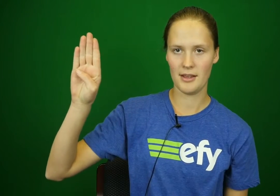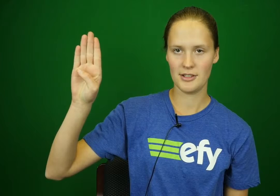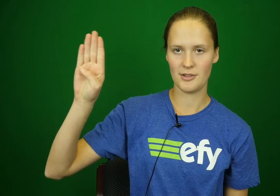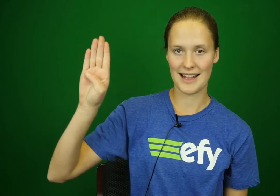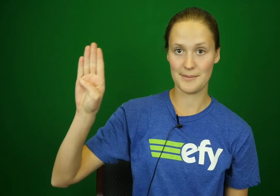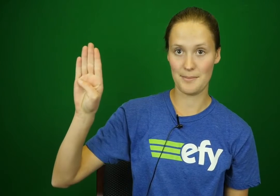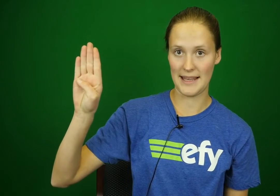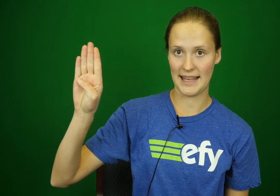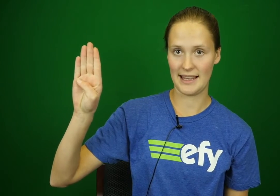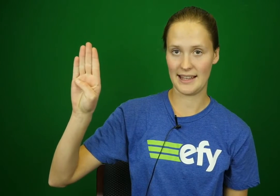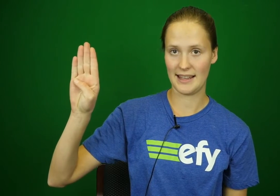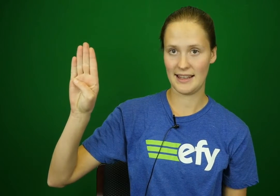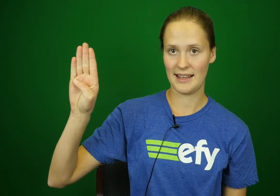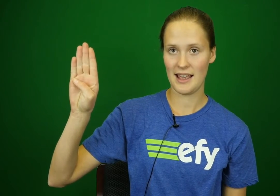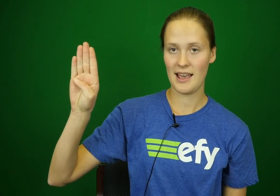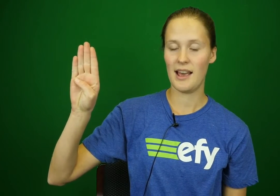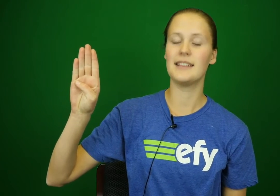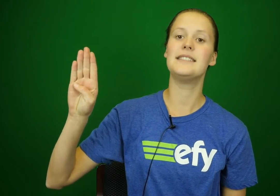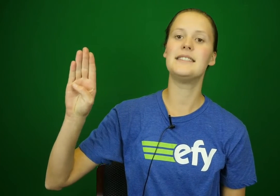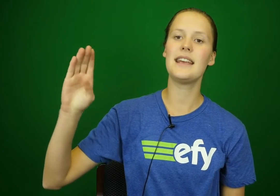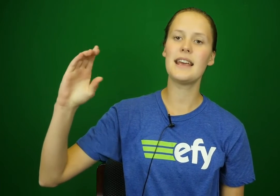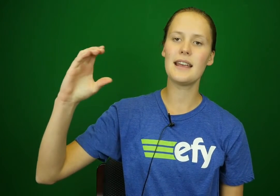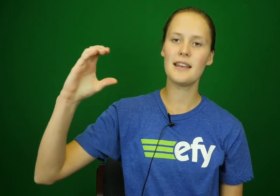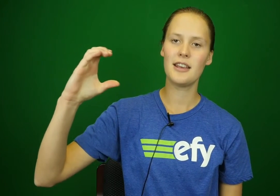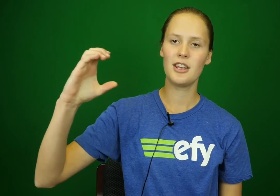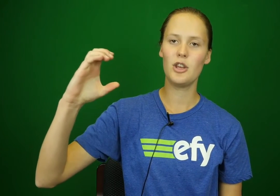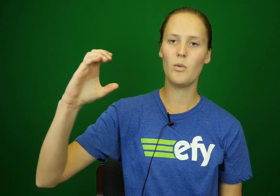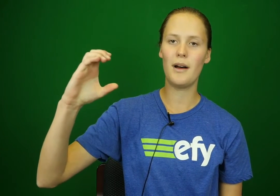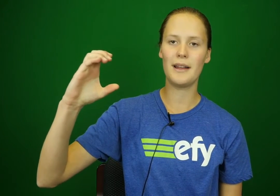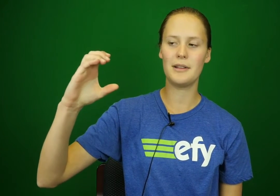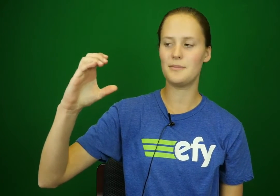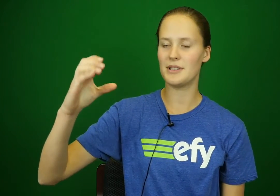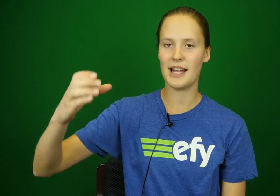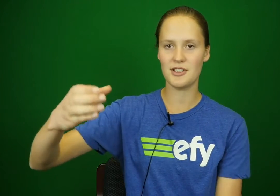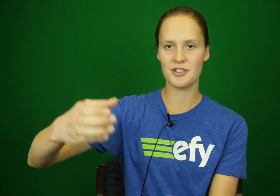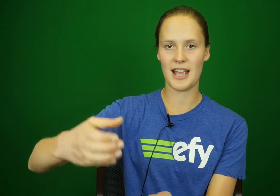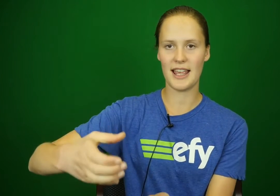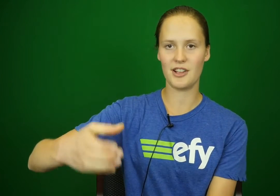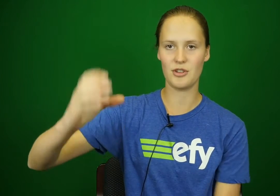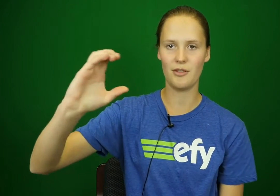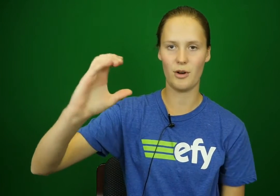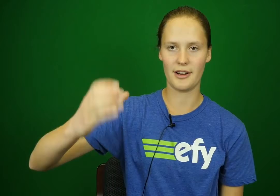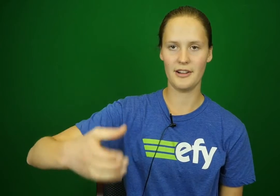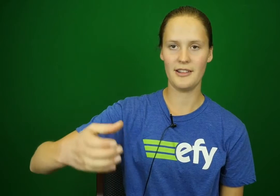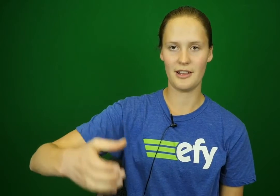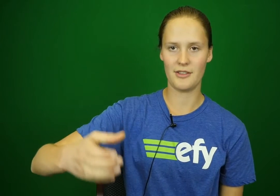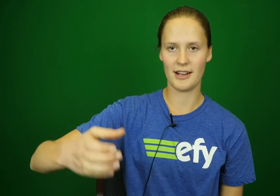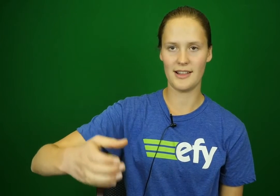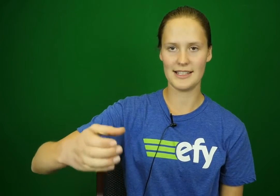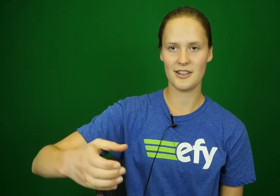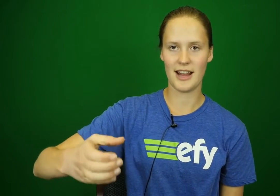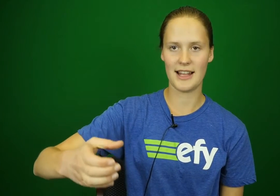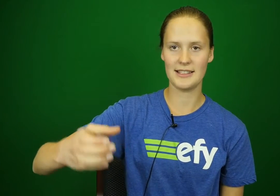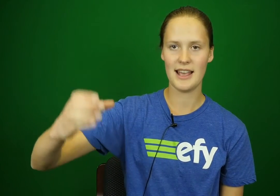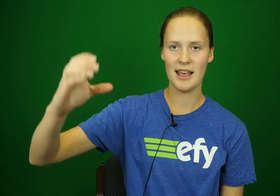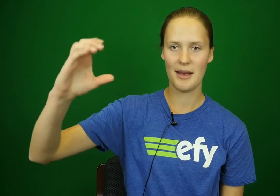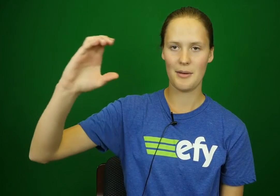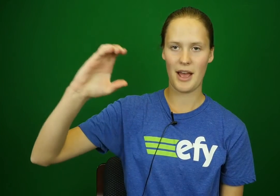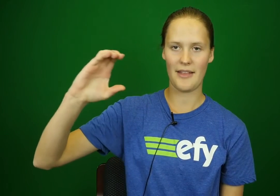So that's B. A C, you want to pretend you're taking a drink of water, like you've got a glass in your hands, and then